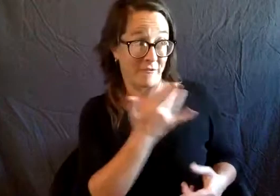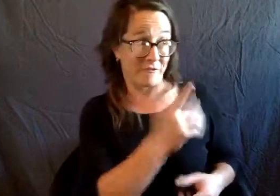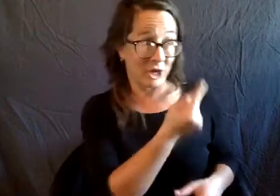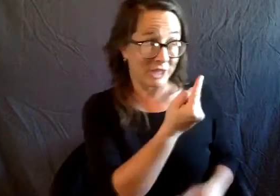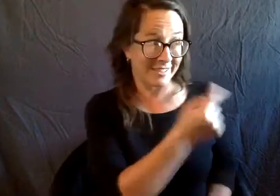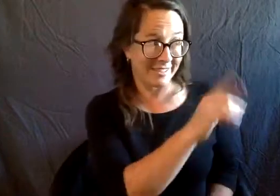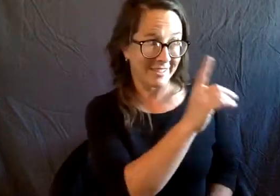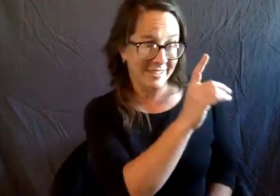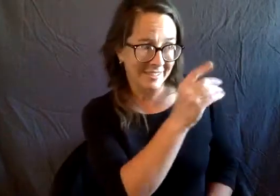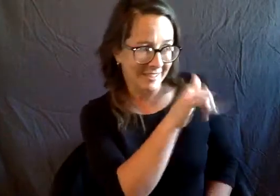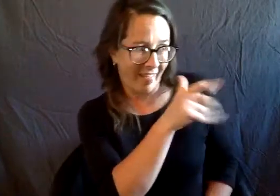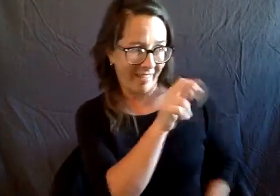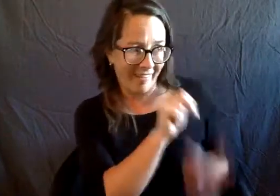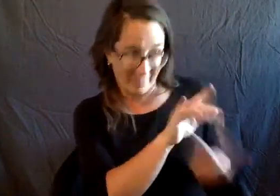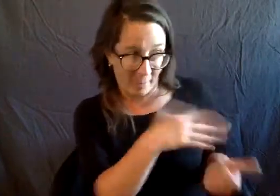Well, See how I did that? Yeah.